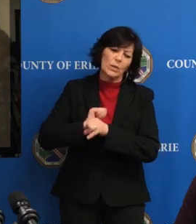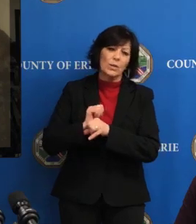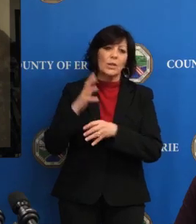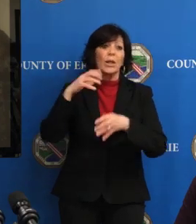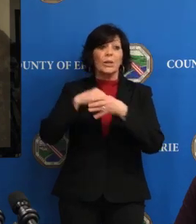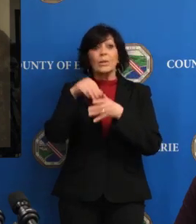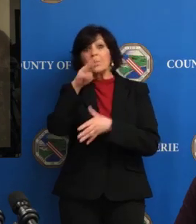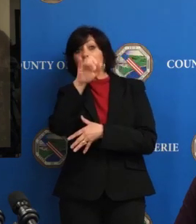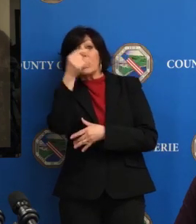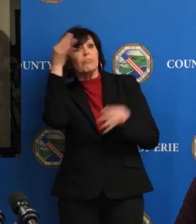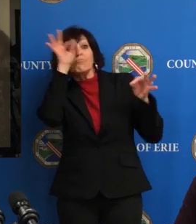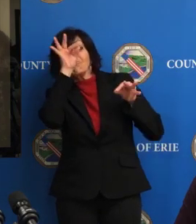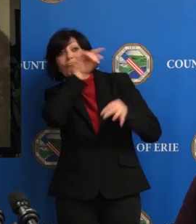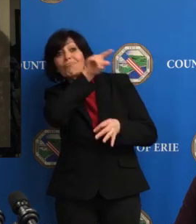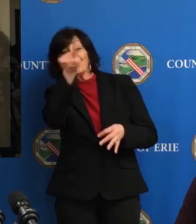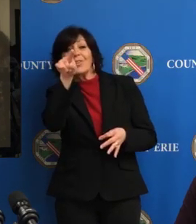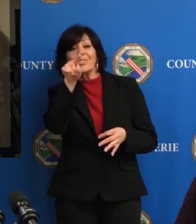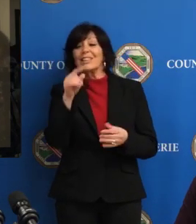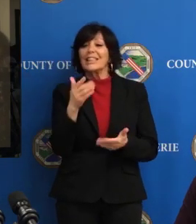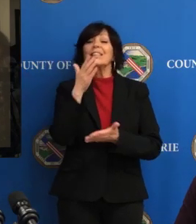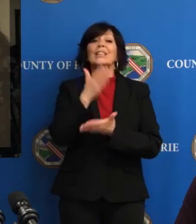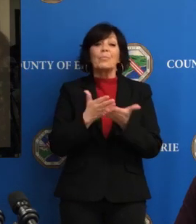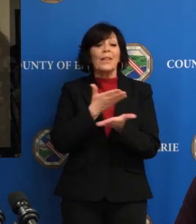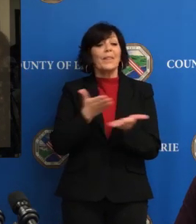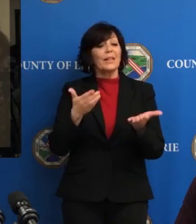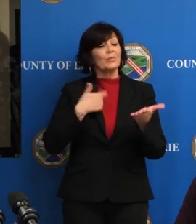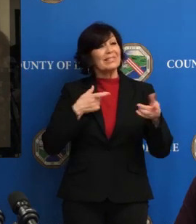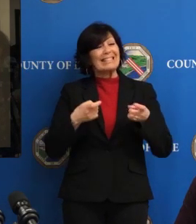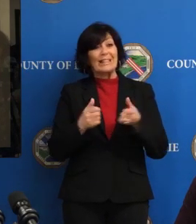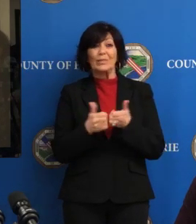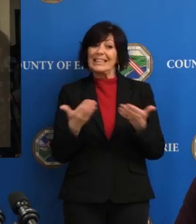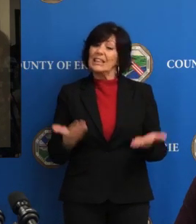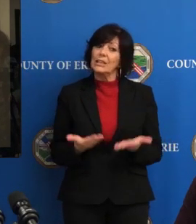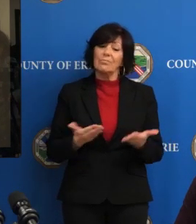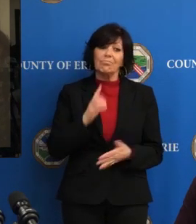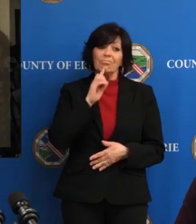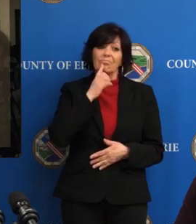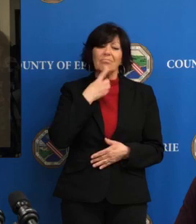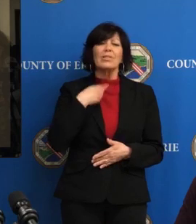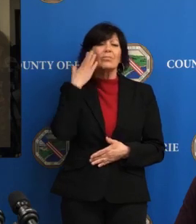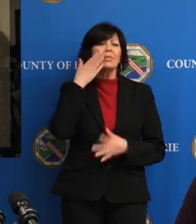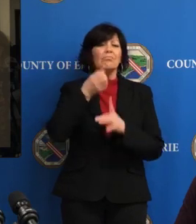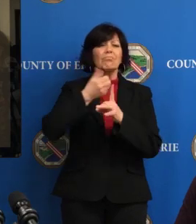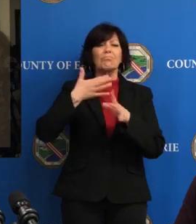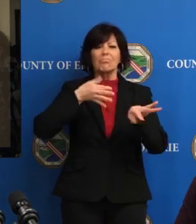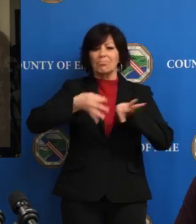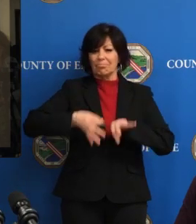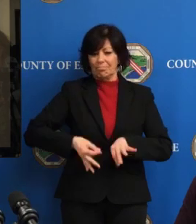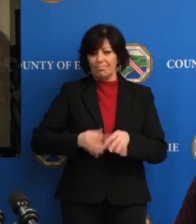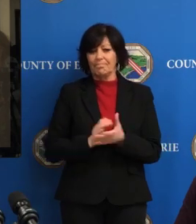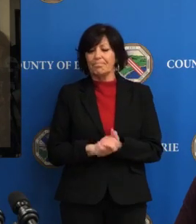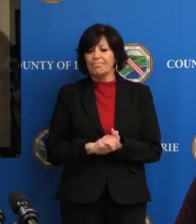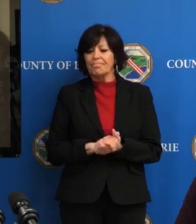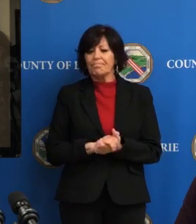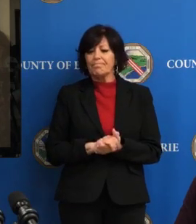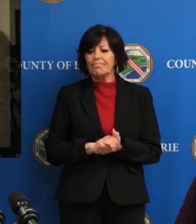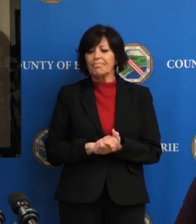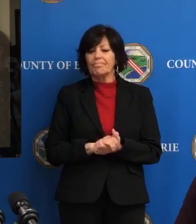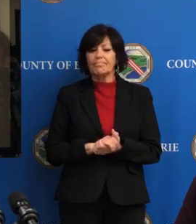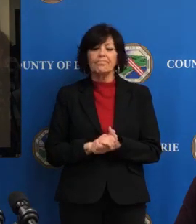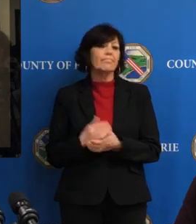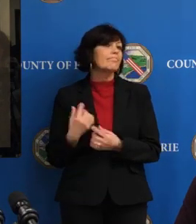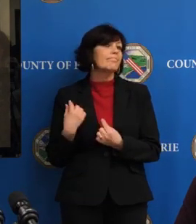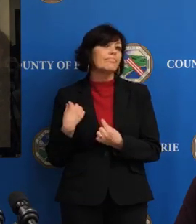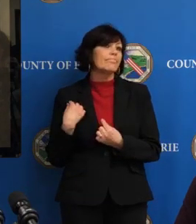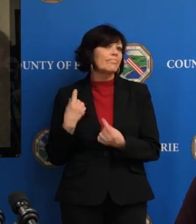in the media. They don't understand some of the things that we're dealing with, and I'll talk a little bit about that. As always, we